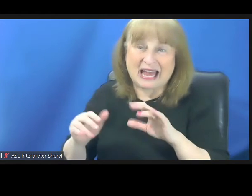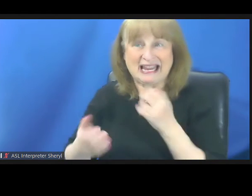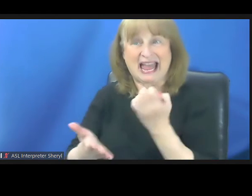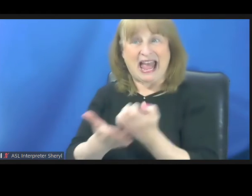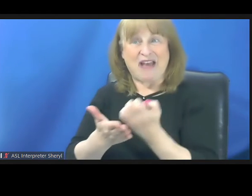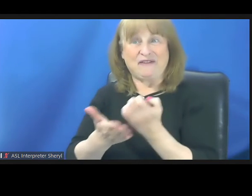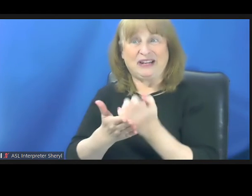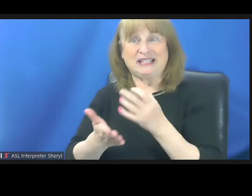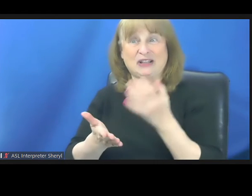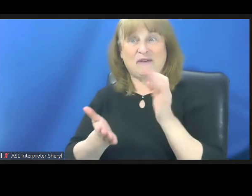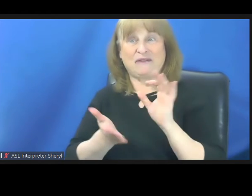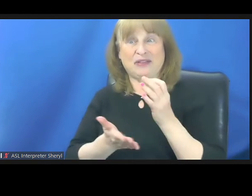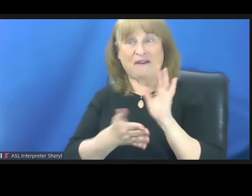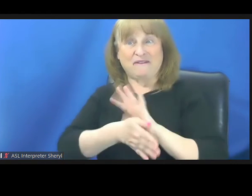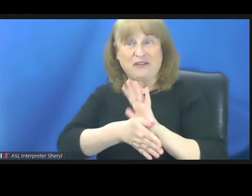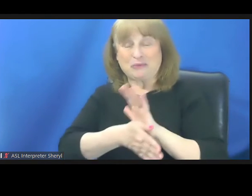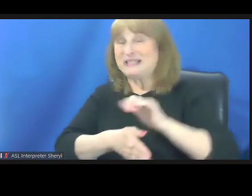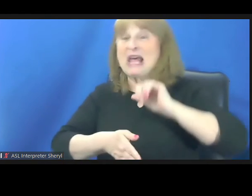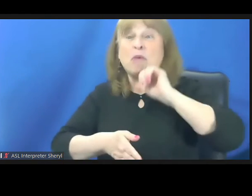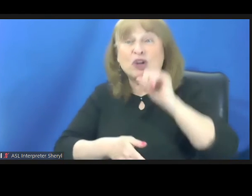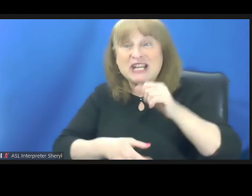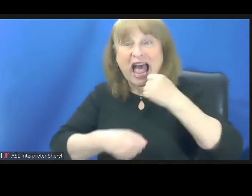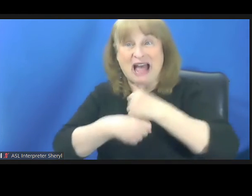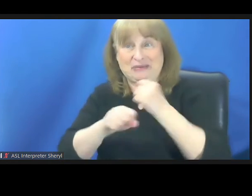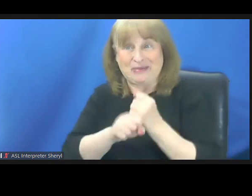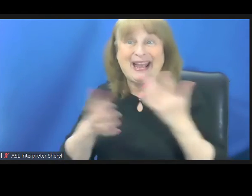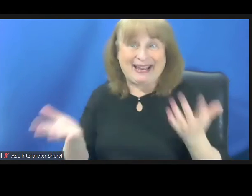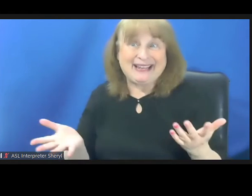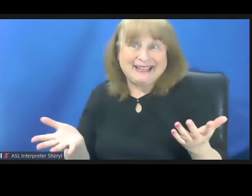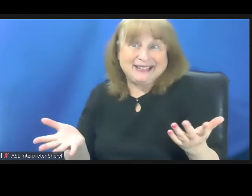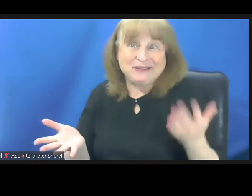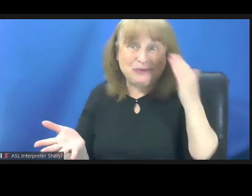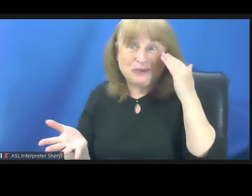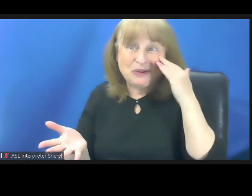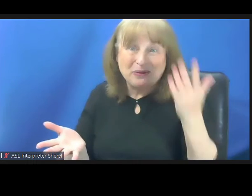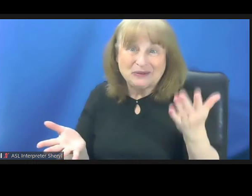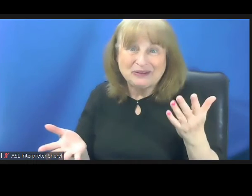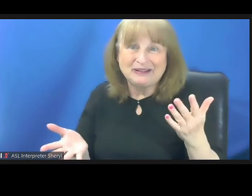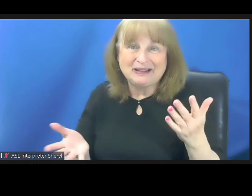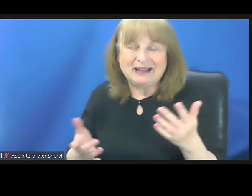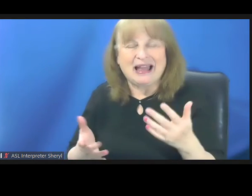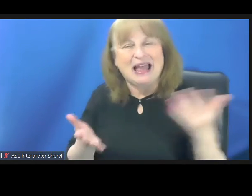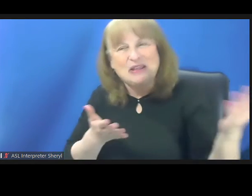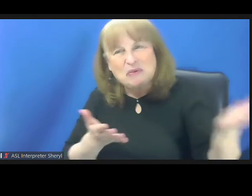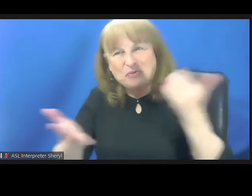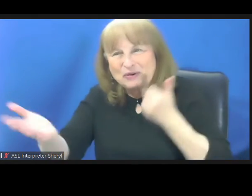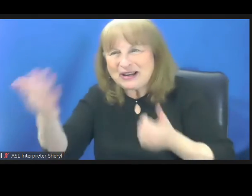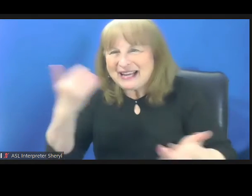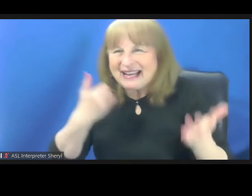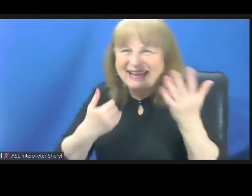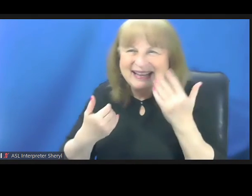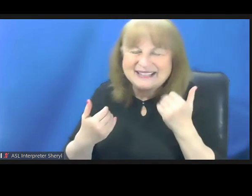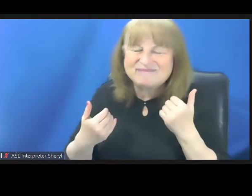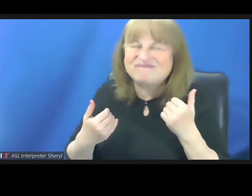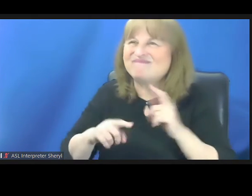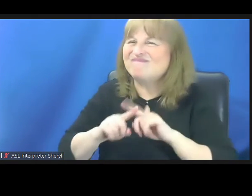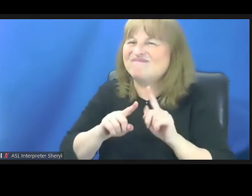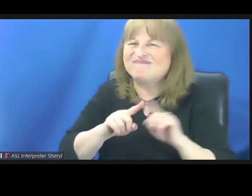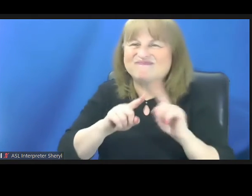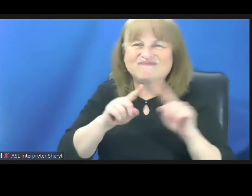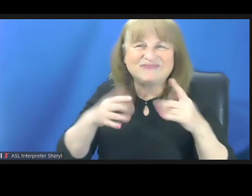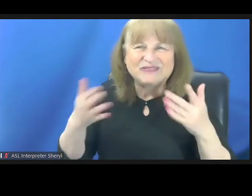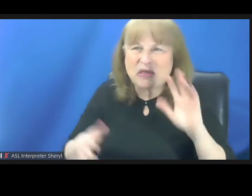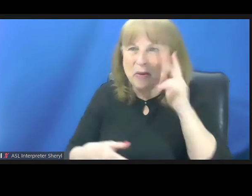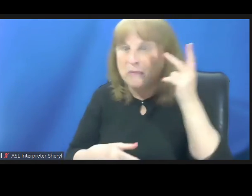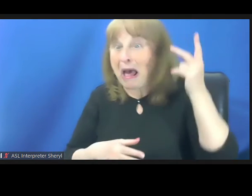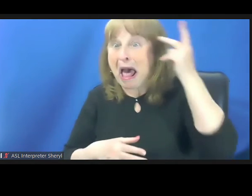the films that were not made, that, you know, and then bringing in all these other things, the